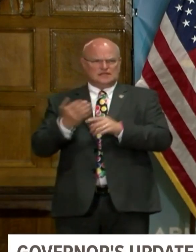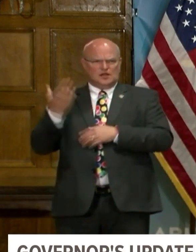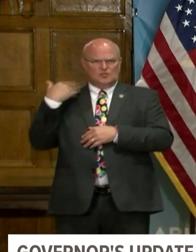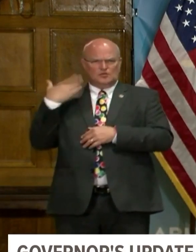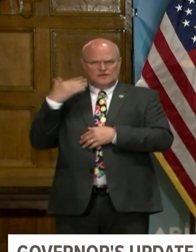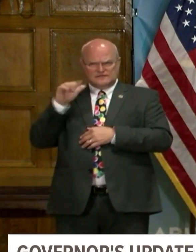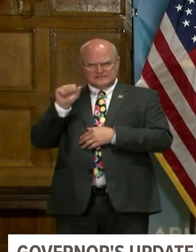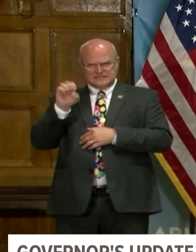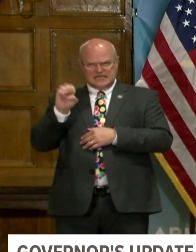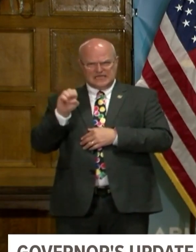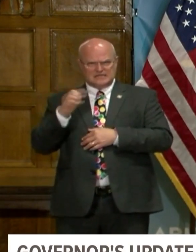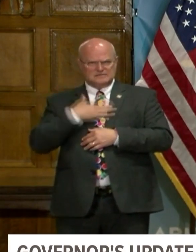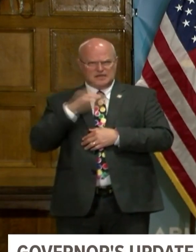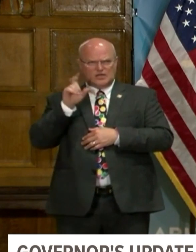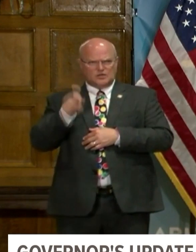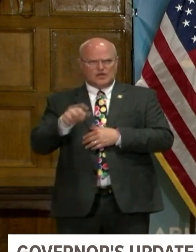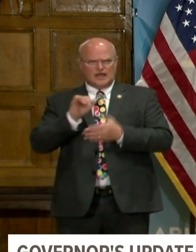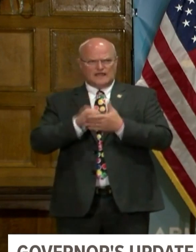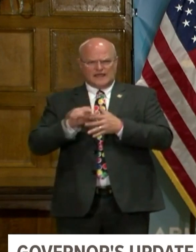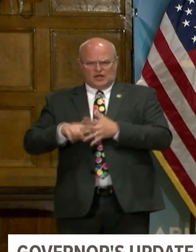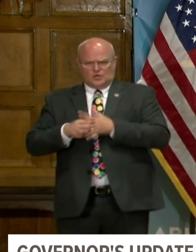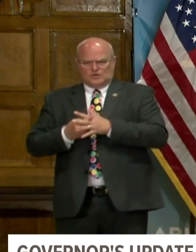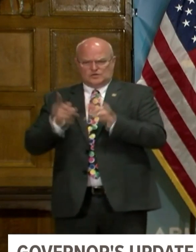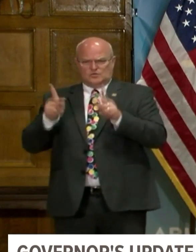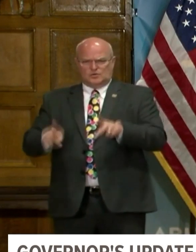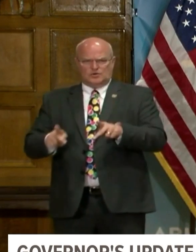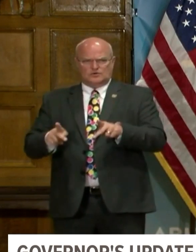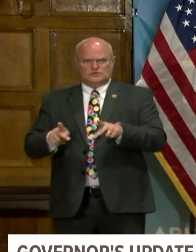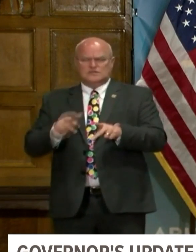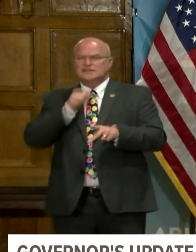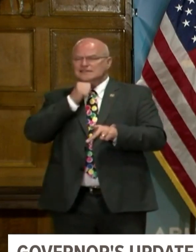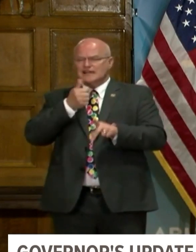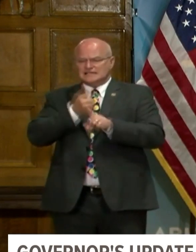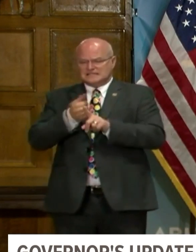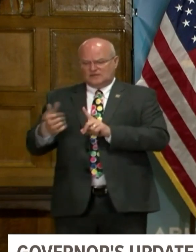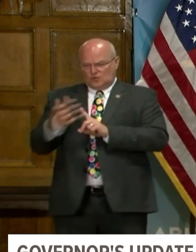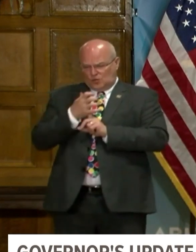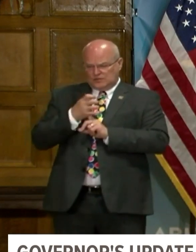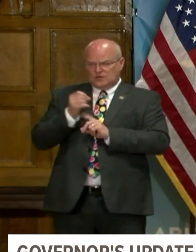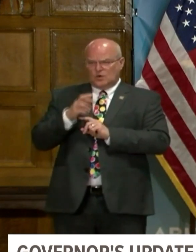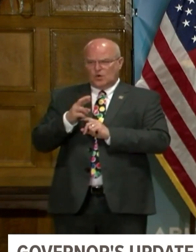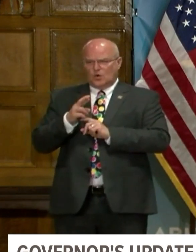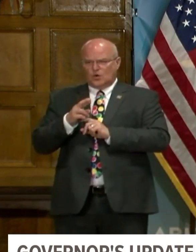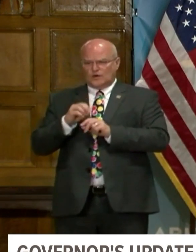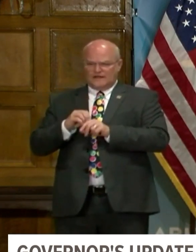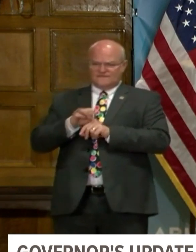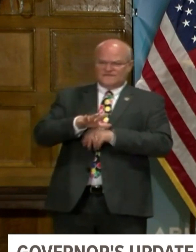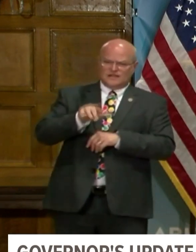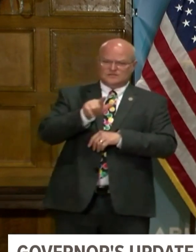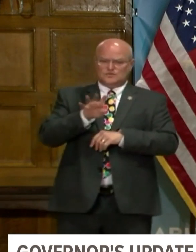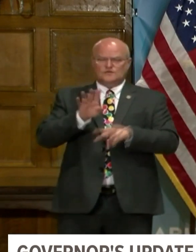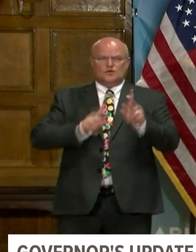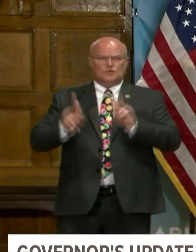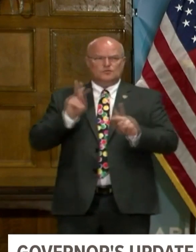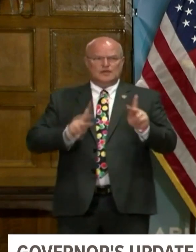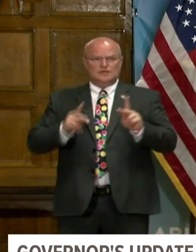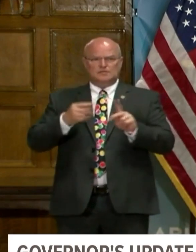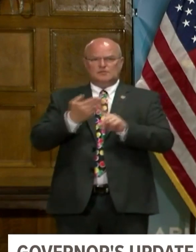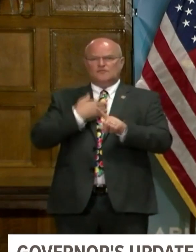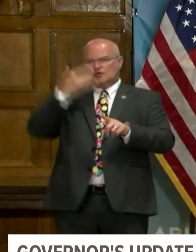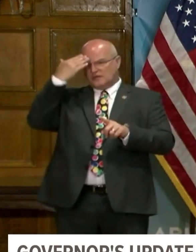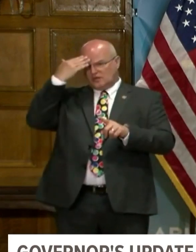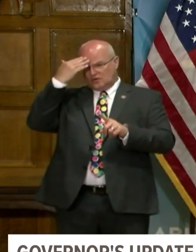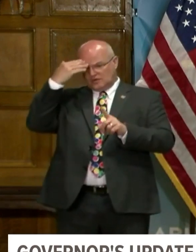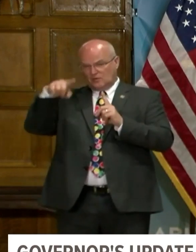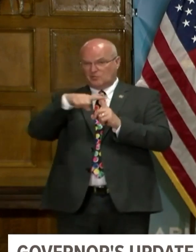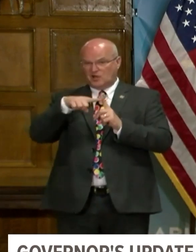previous case. So my question is, did that original person not self-quarantine, or did they infect 24 people before they knew they